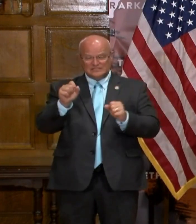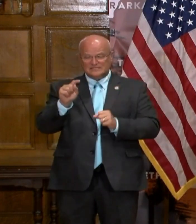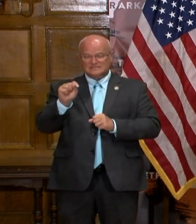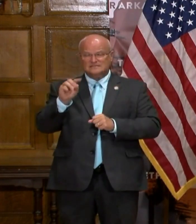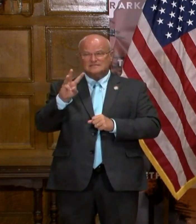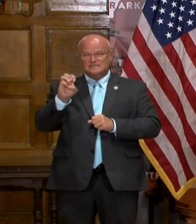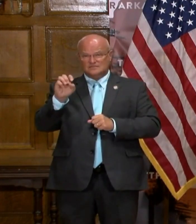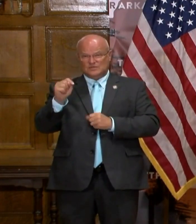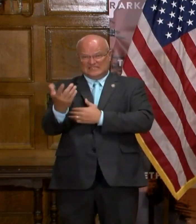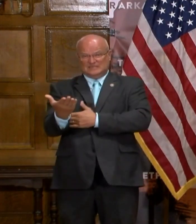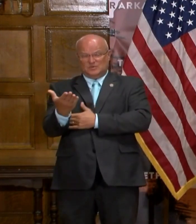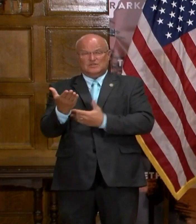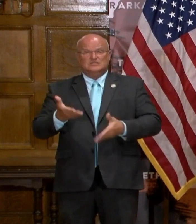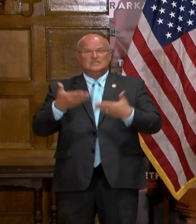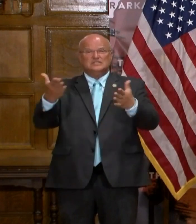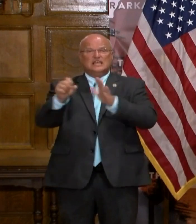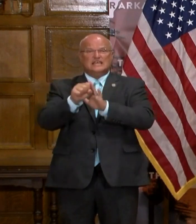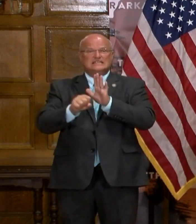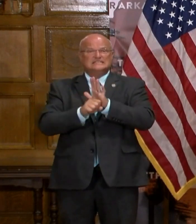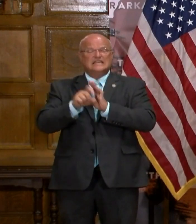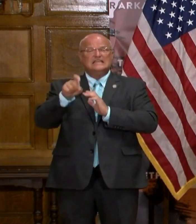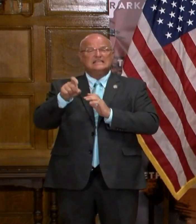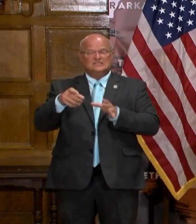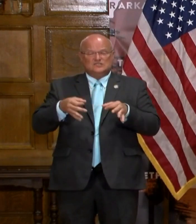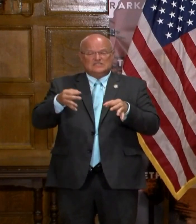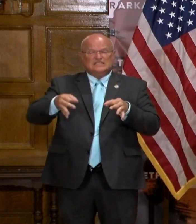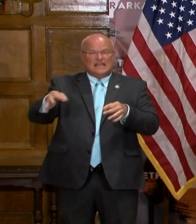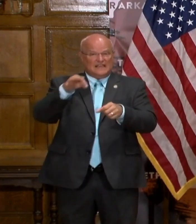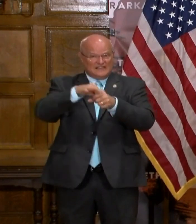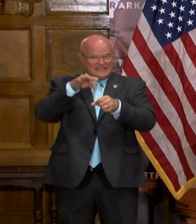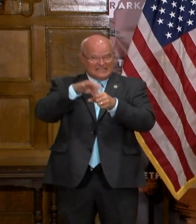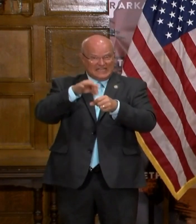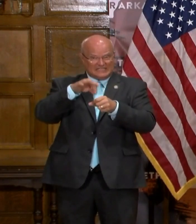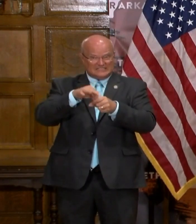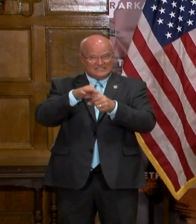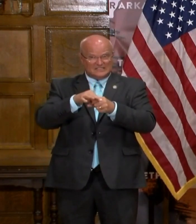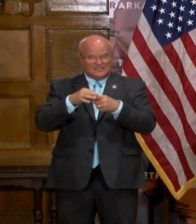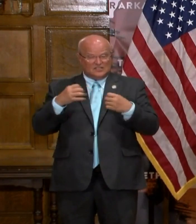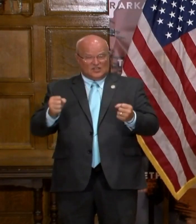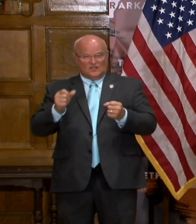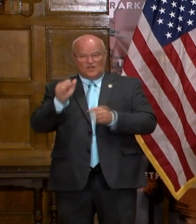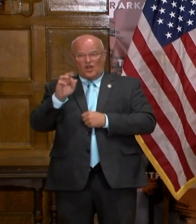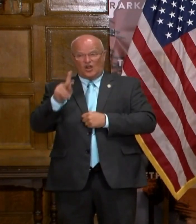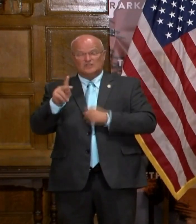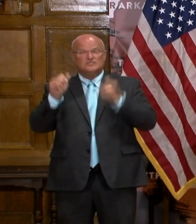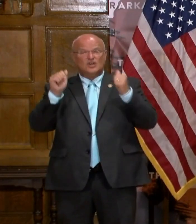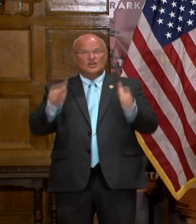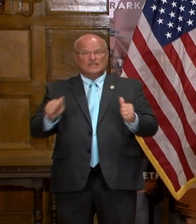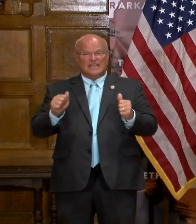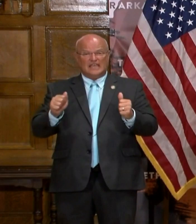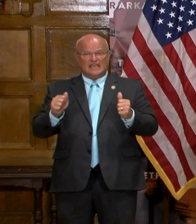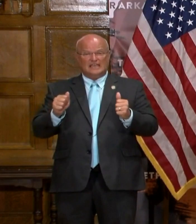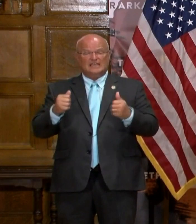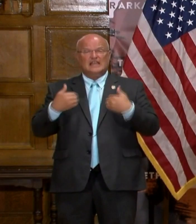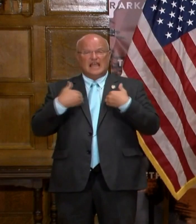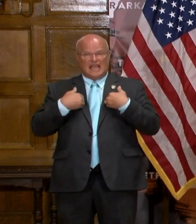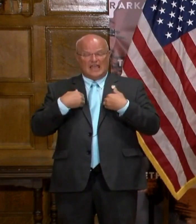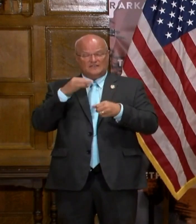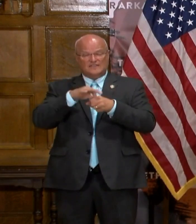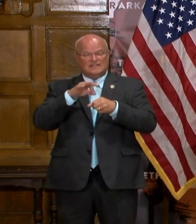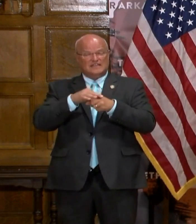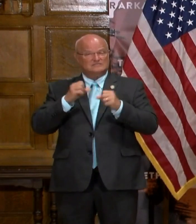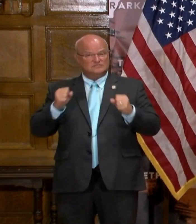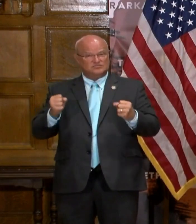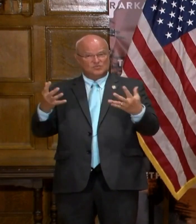tweet this morning suggesting the states might need to delay the election. Are you confident that Arkansas can hold the election securely? And what